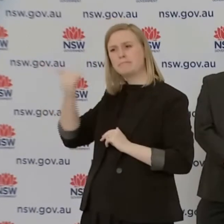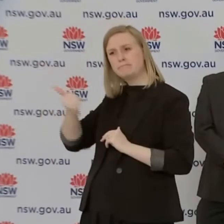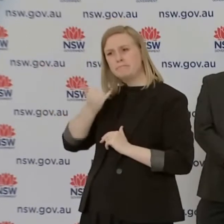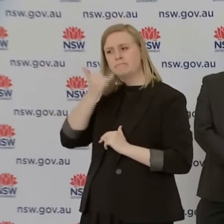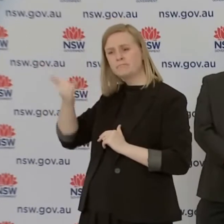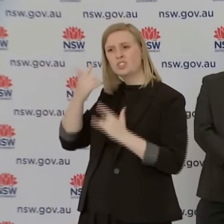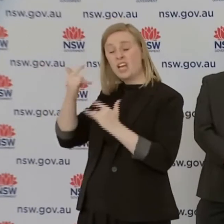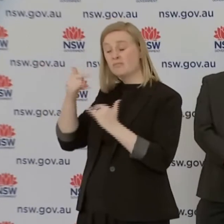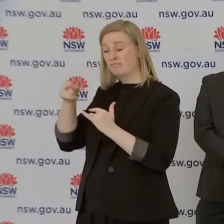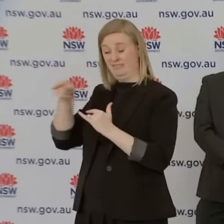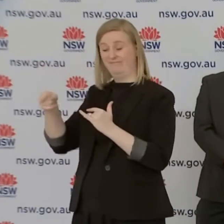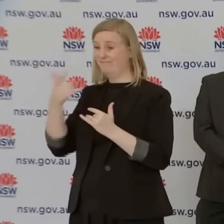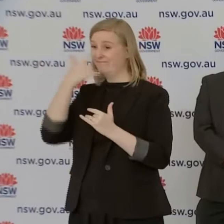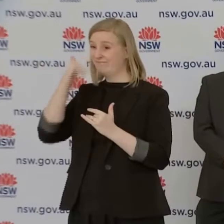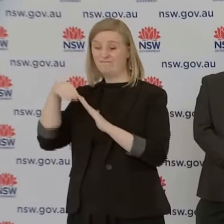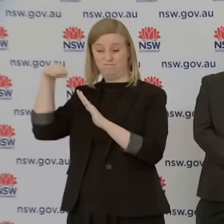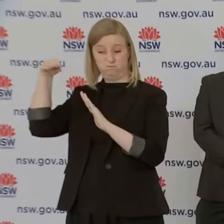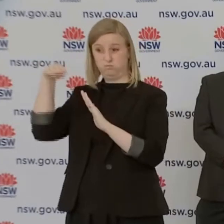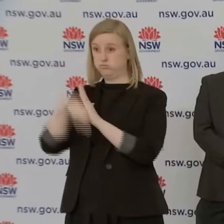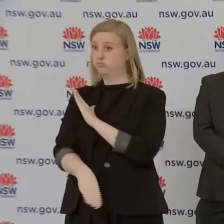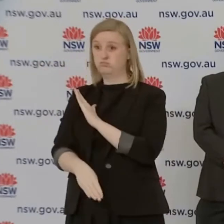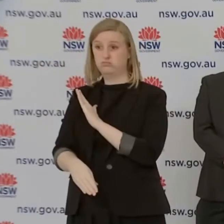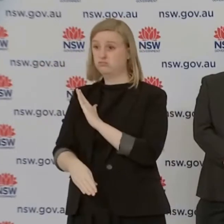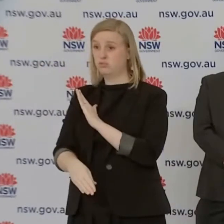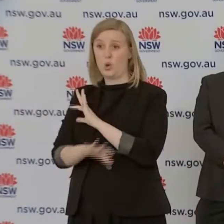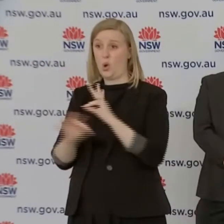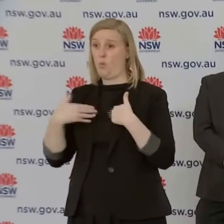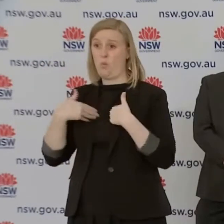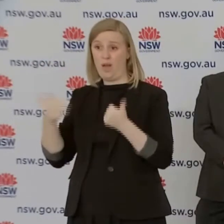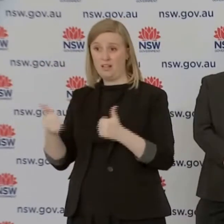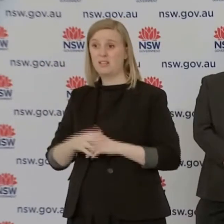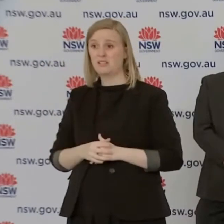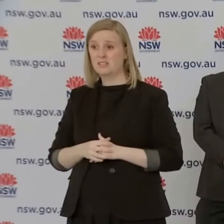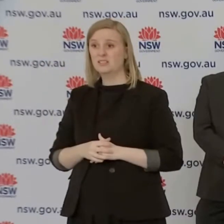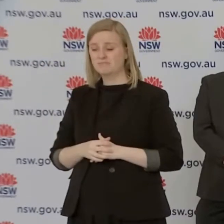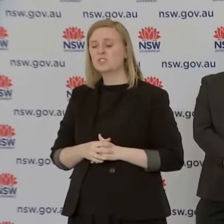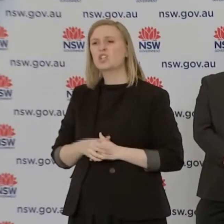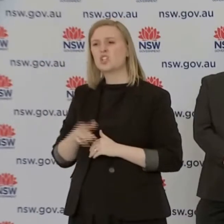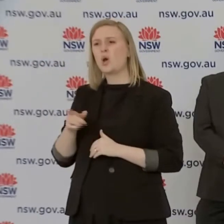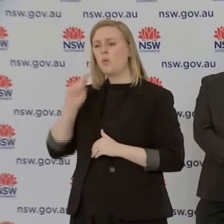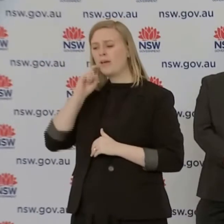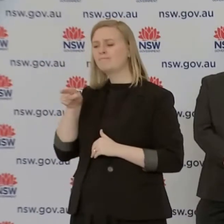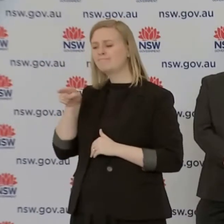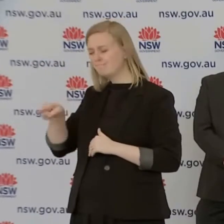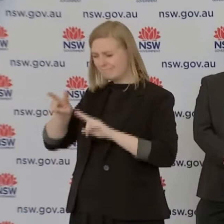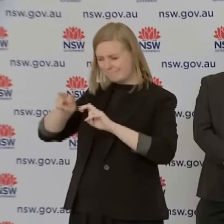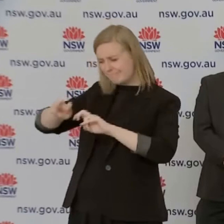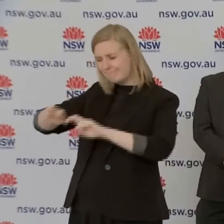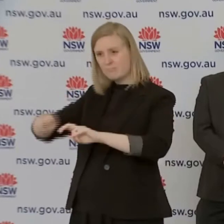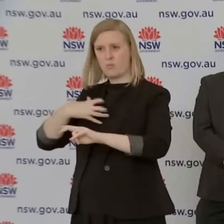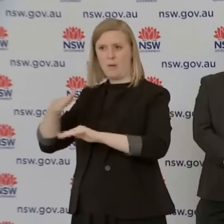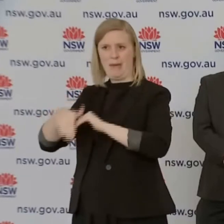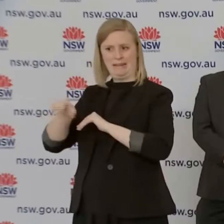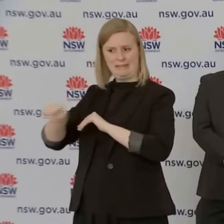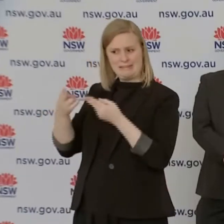he had suddenly deteriorated. So that death is also being referred to the coroner, as I understand it. I